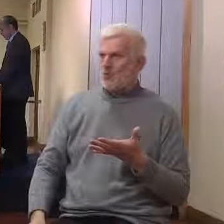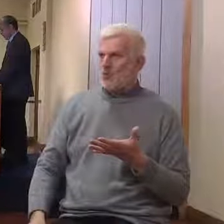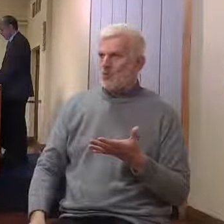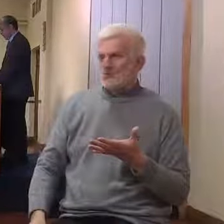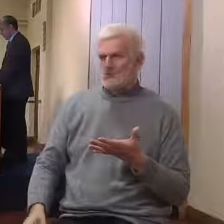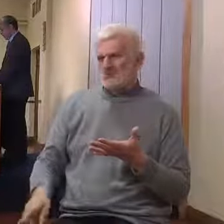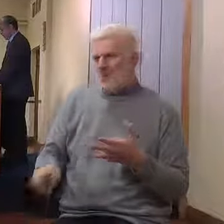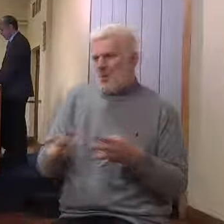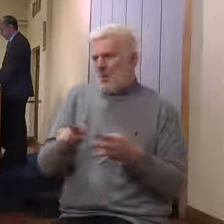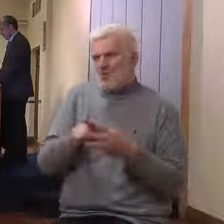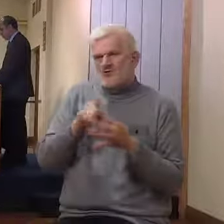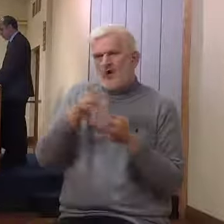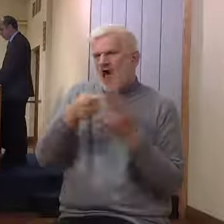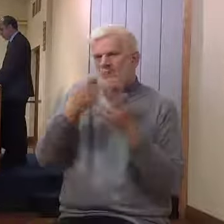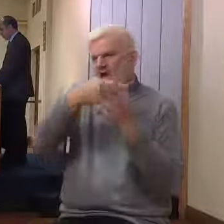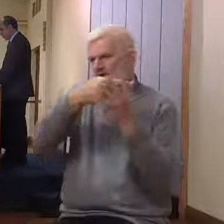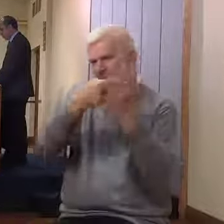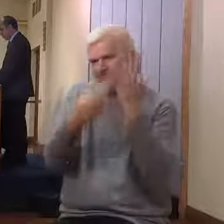And if there be